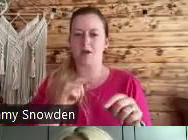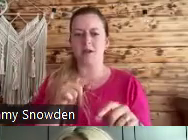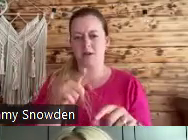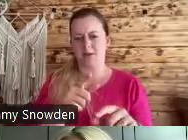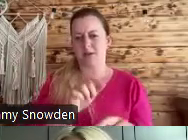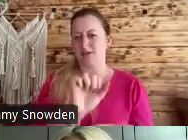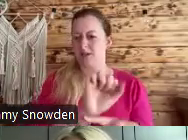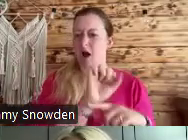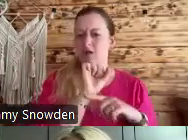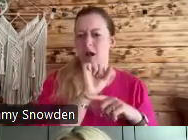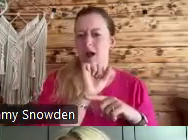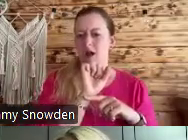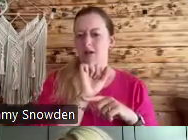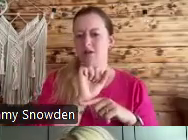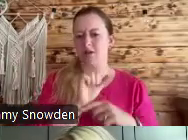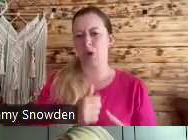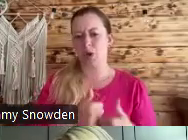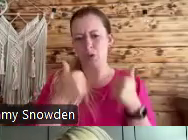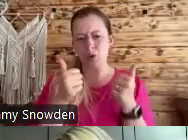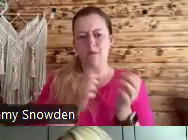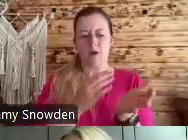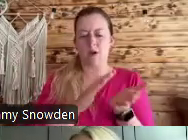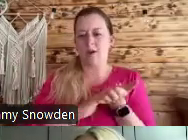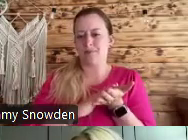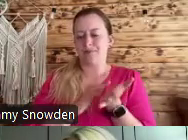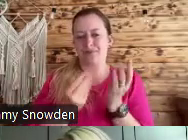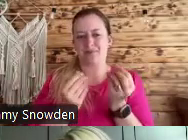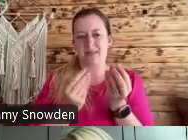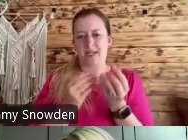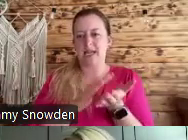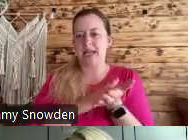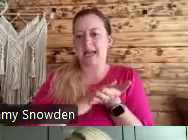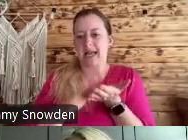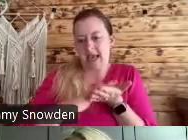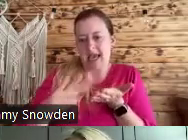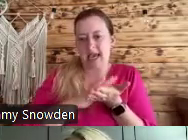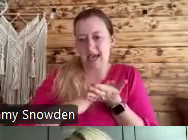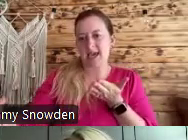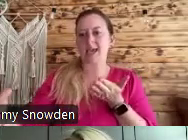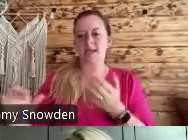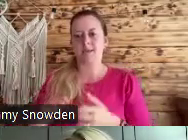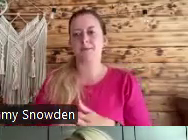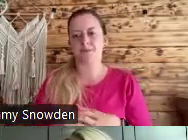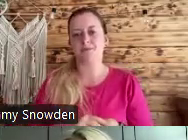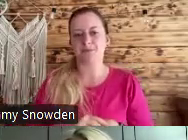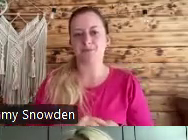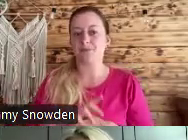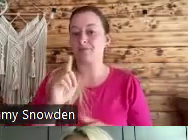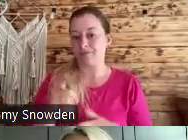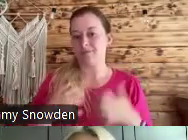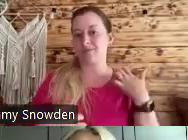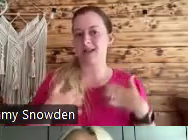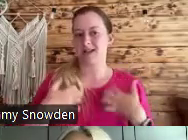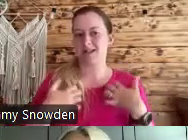skin. That's a great to have both, really. You can have one in the bathroom, one in the kitchen. And what's exciting is that the